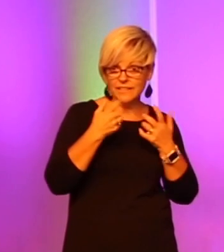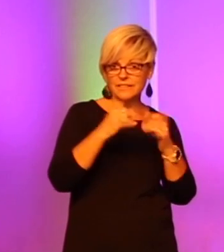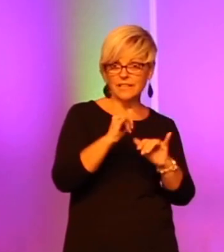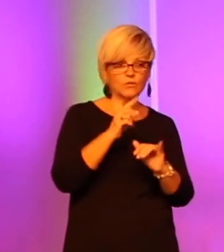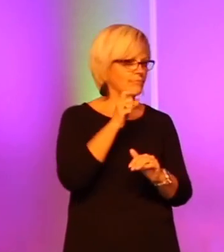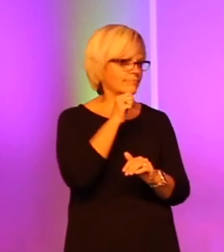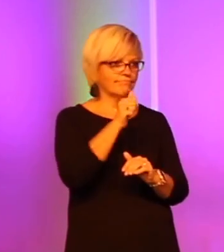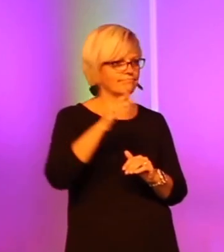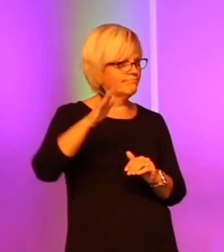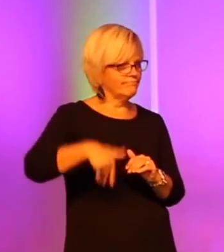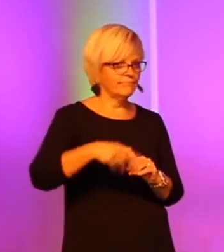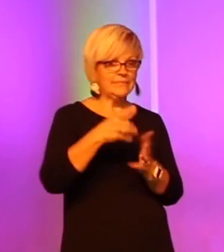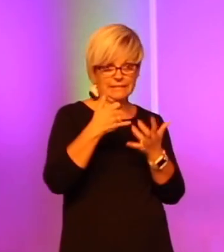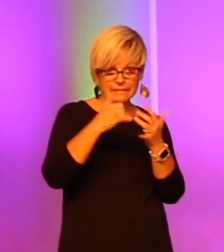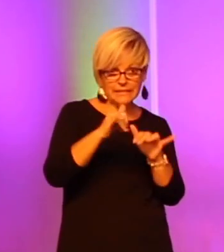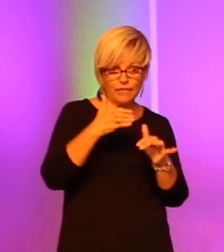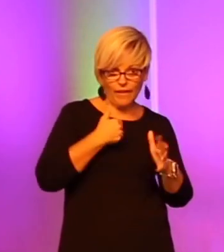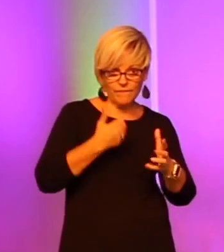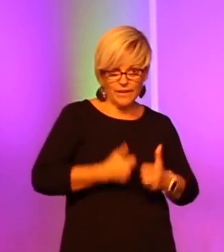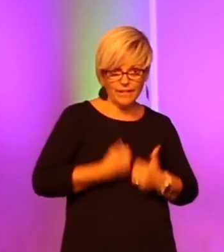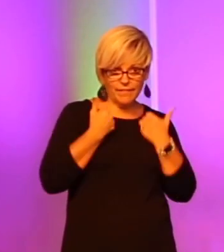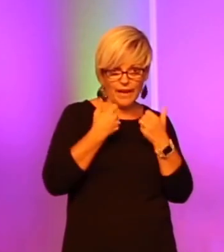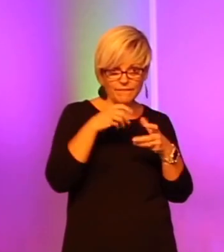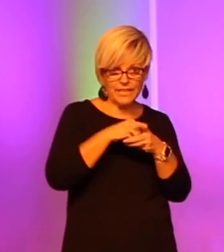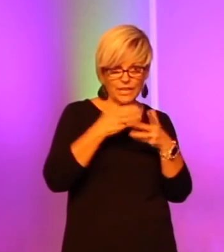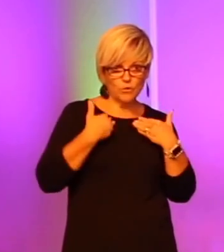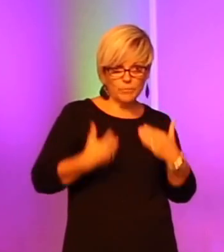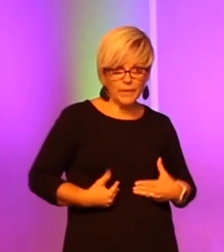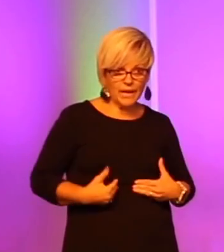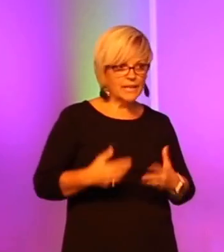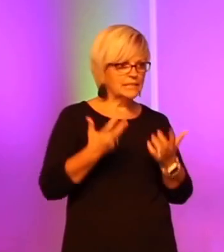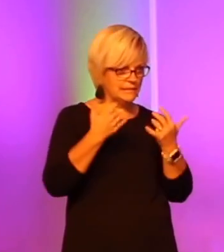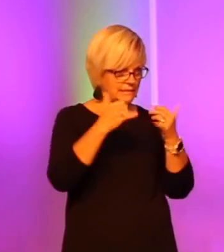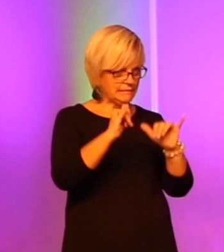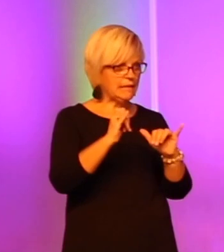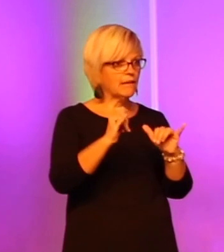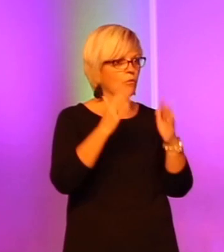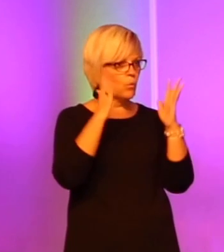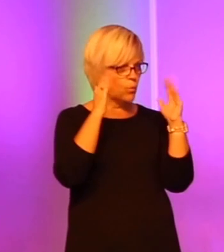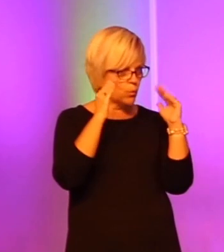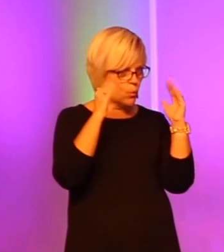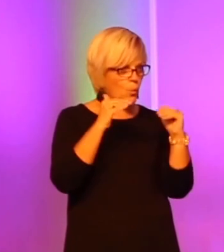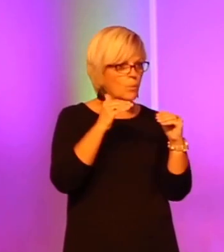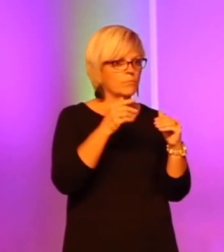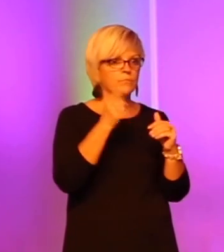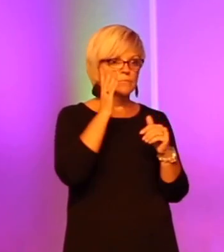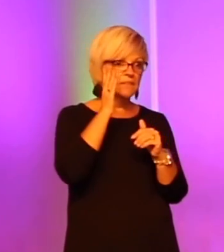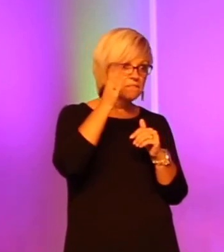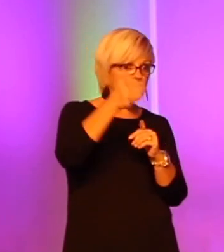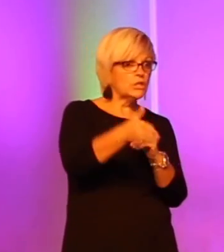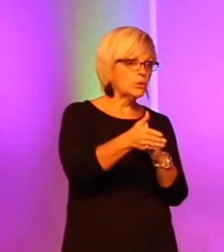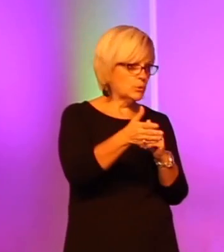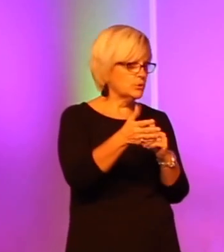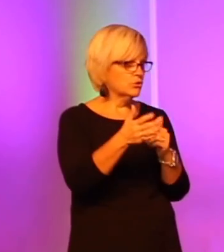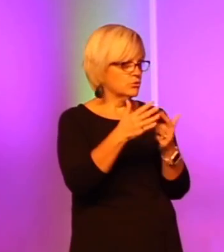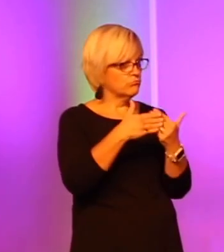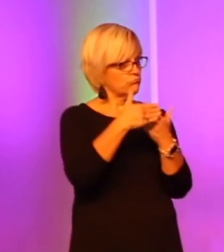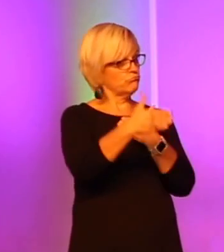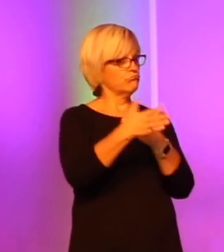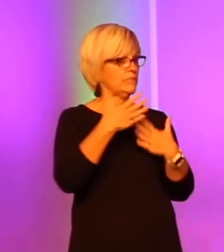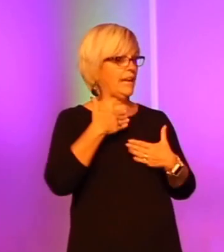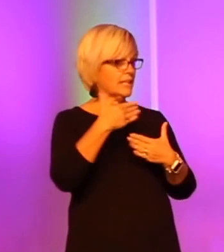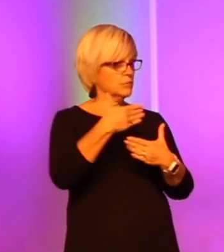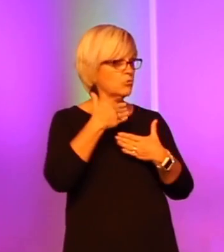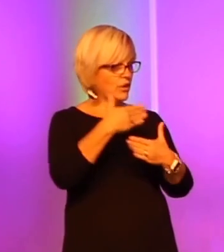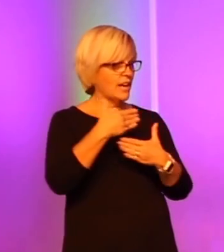late. Do you still have life in your body? There's still hope for you. Is there a future, at least, the next breath in front